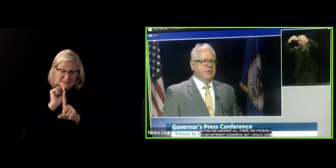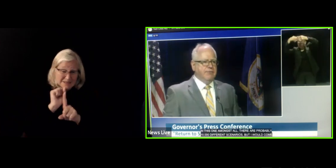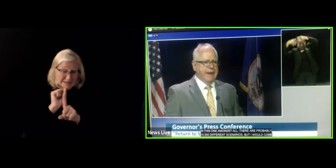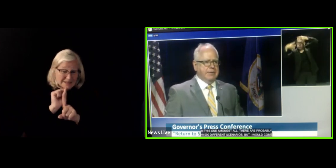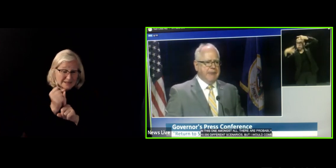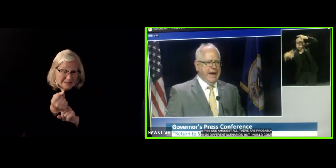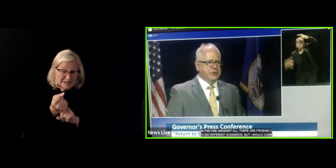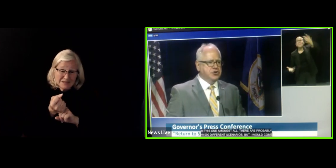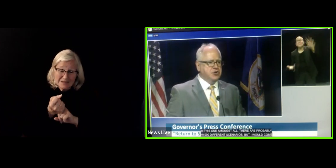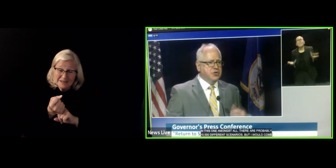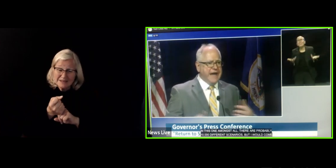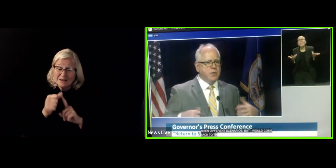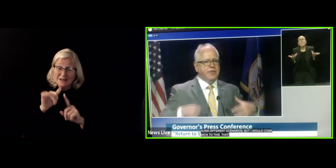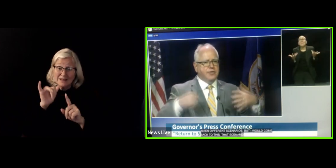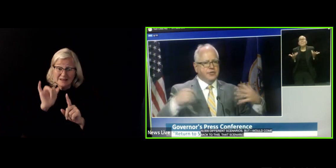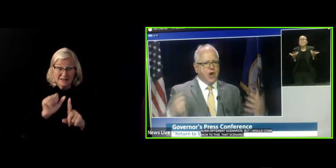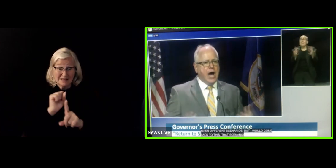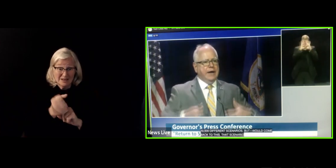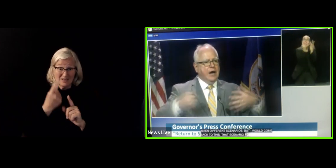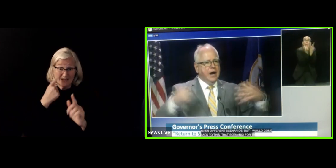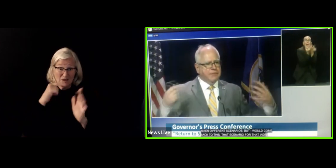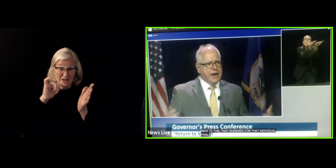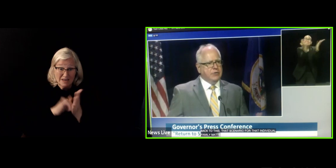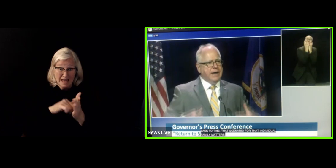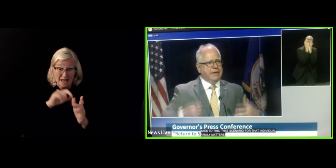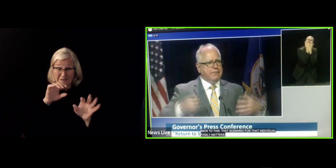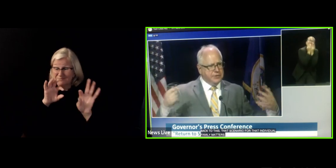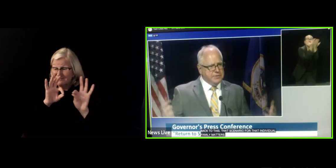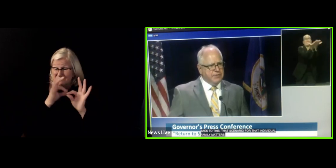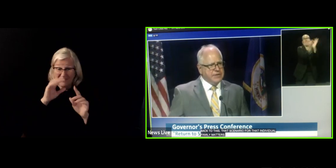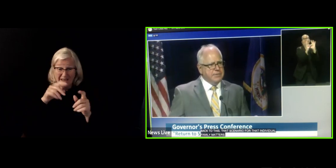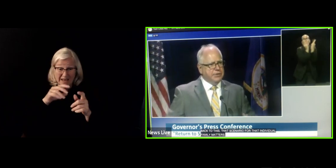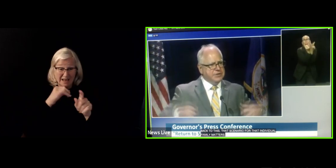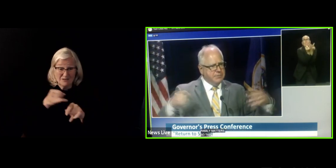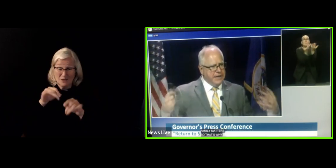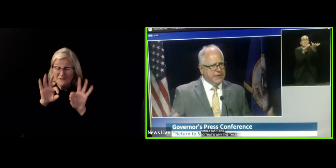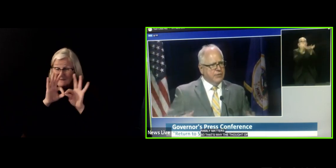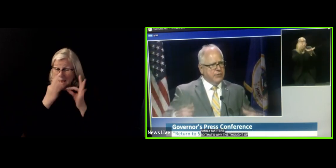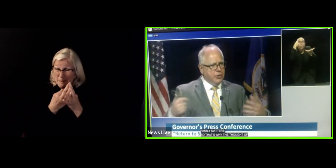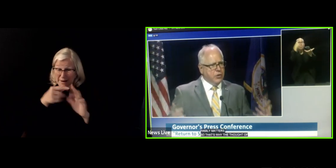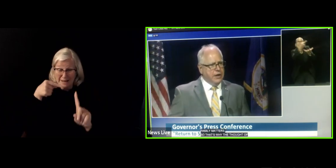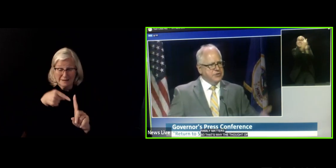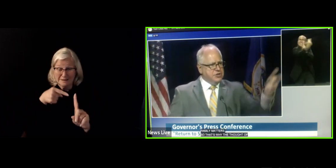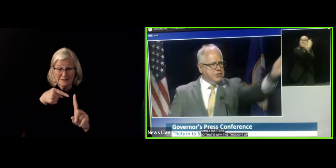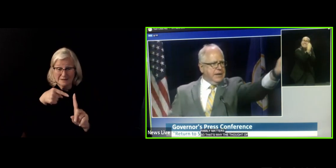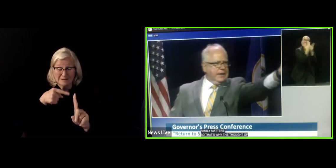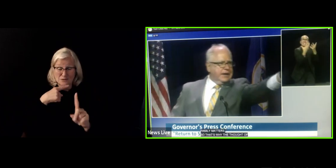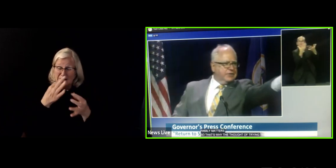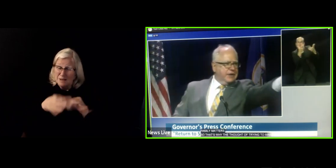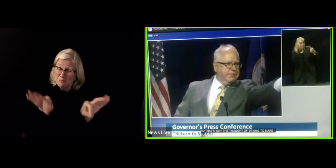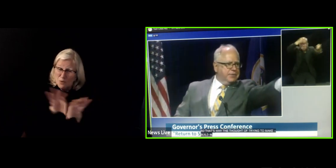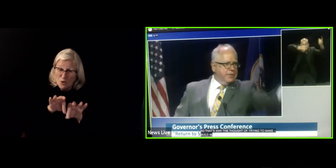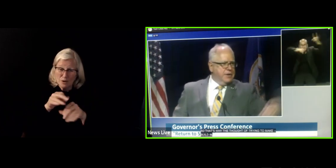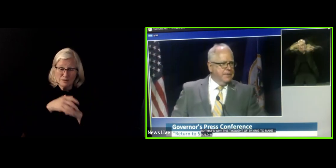individual family matters. So that's why the thought of trying to build in some flexibility, some data-driven, localized decision-making.